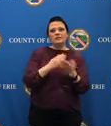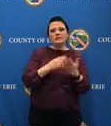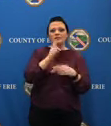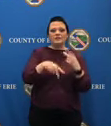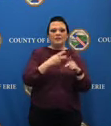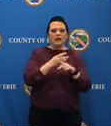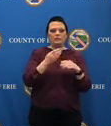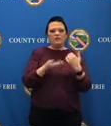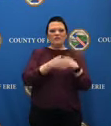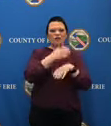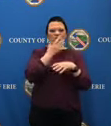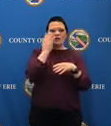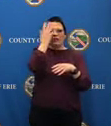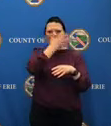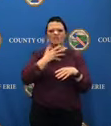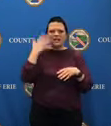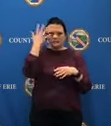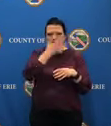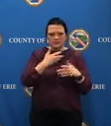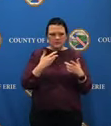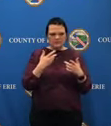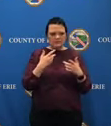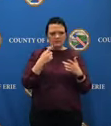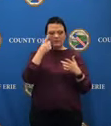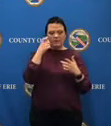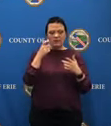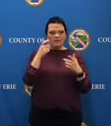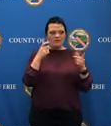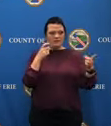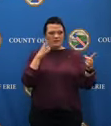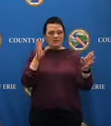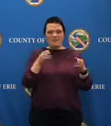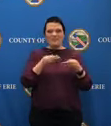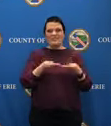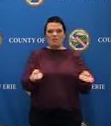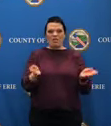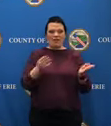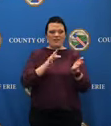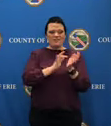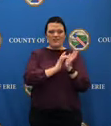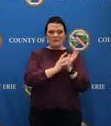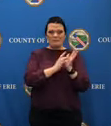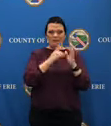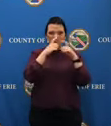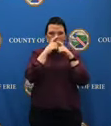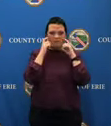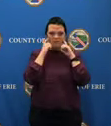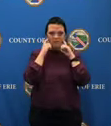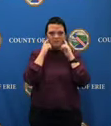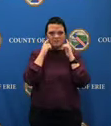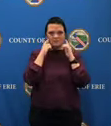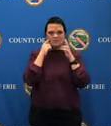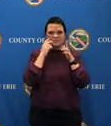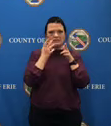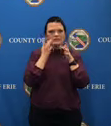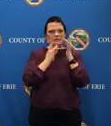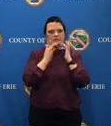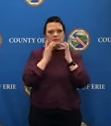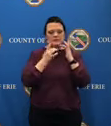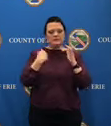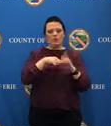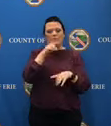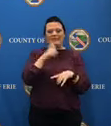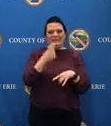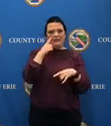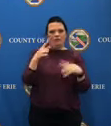their face. Since the supply of these type of medical masks are in short supply, and we really need them for our